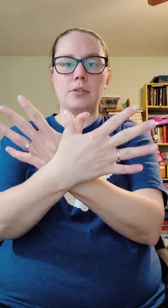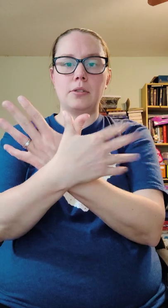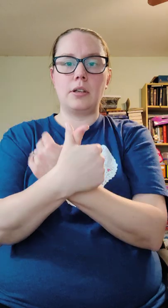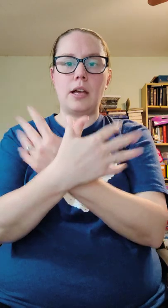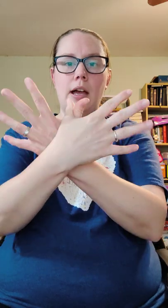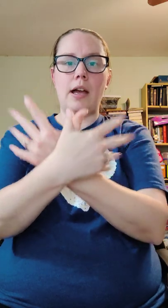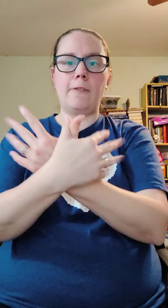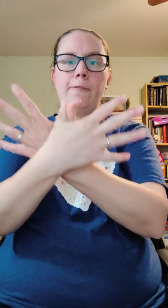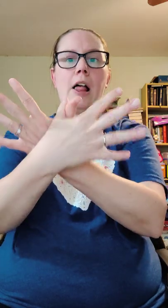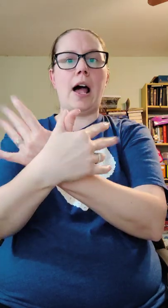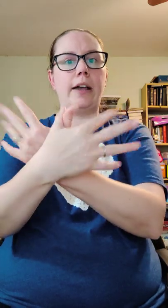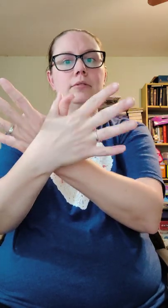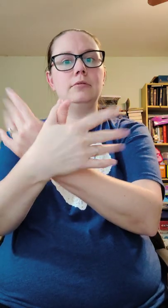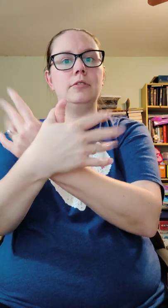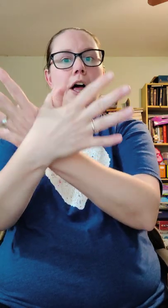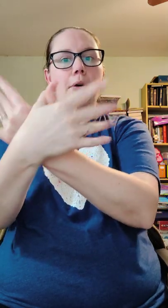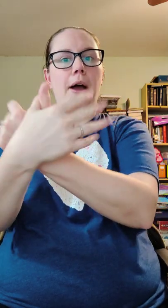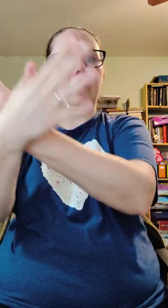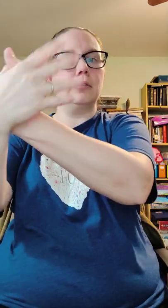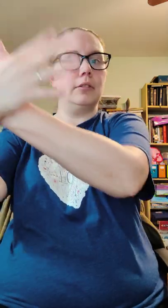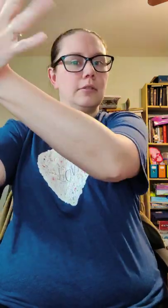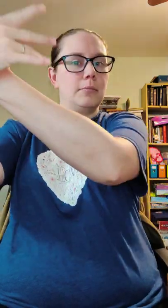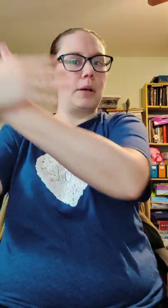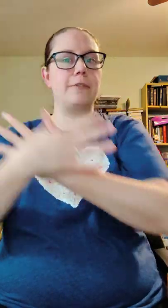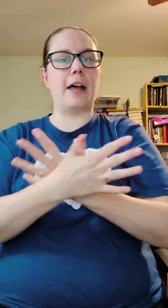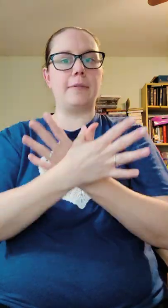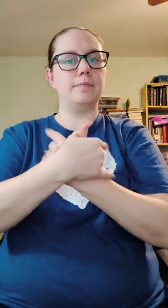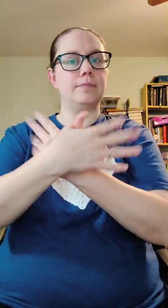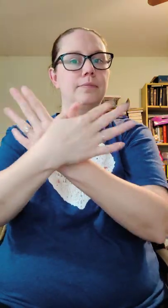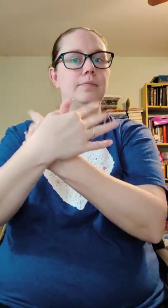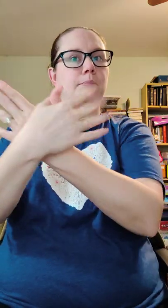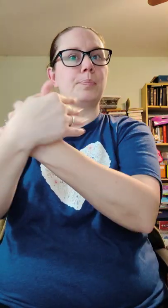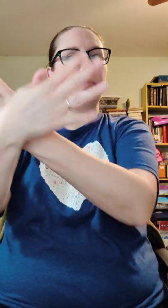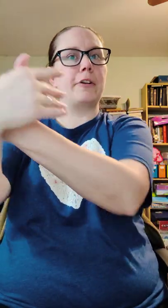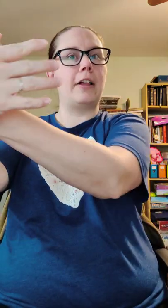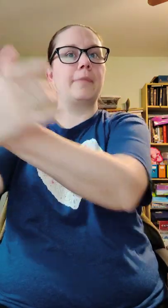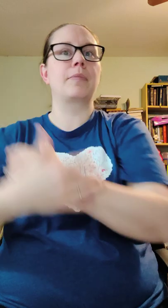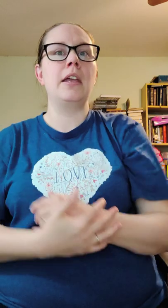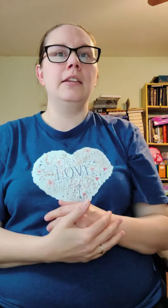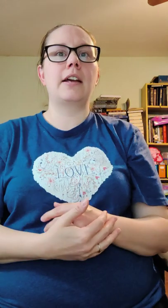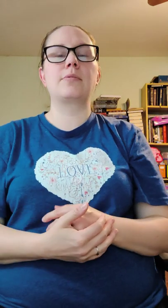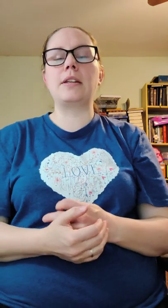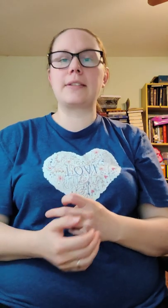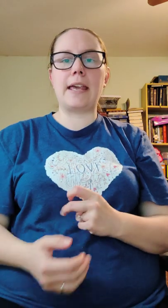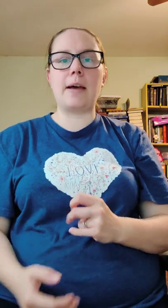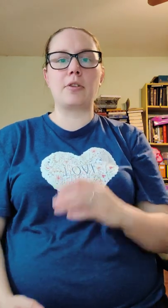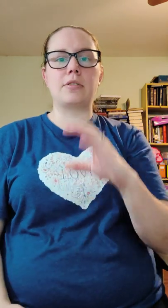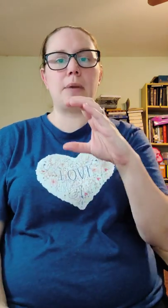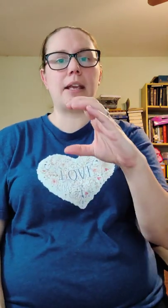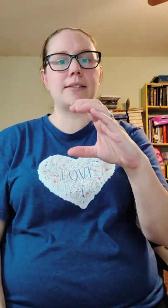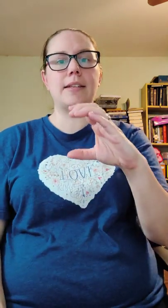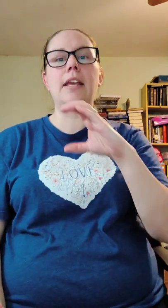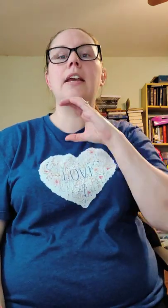and fly. Fly away. Butterfly. Butterfly. Next one is camel. So, make a C,